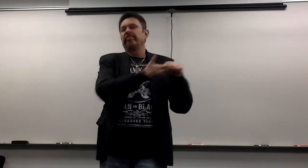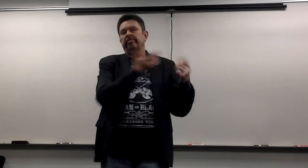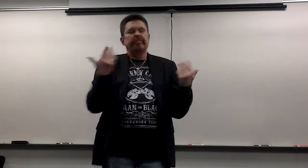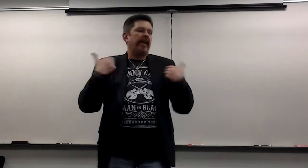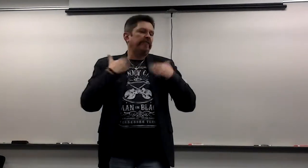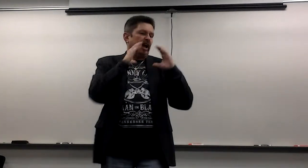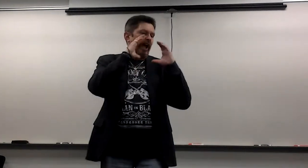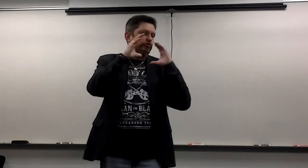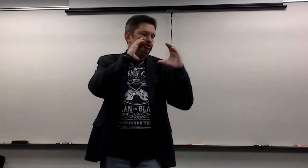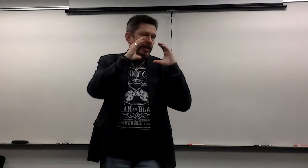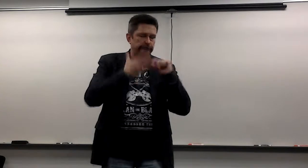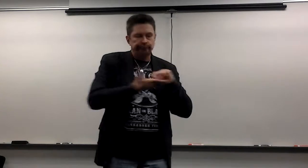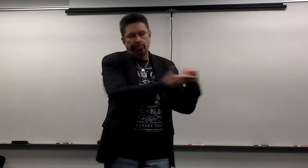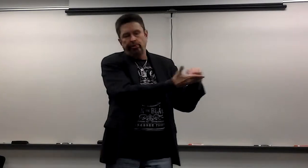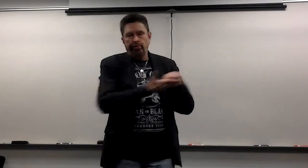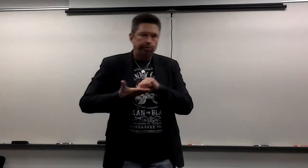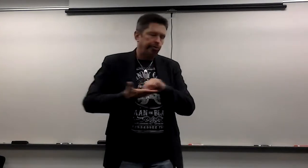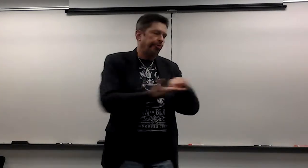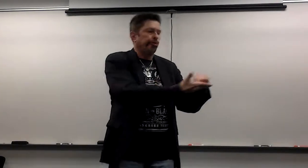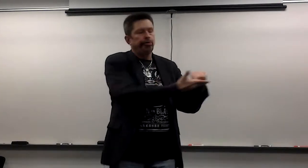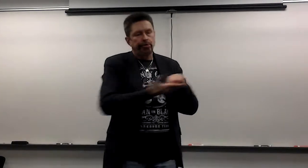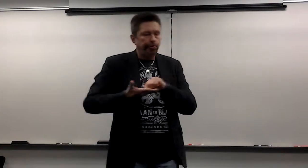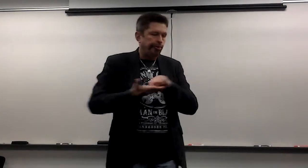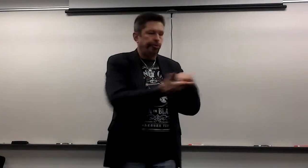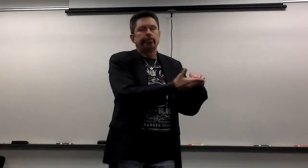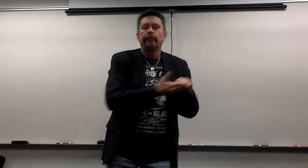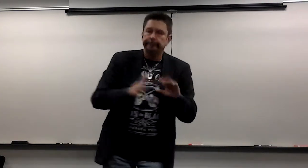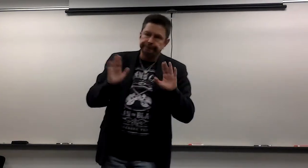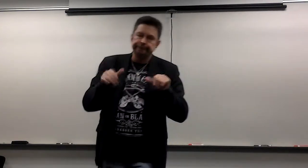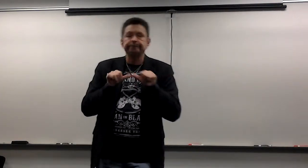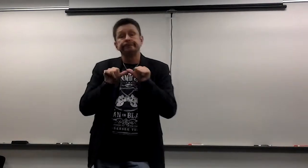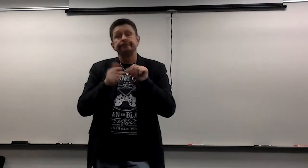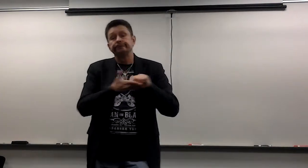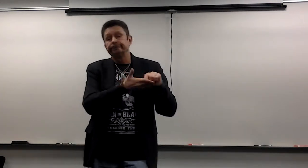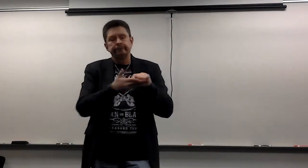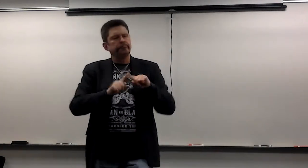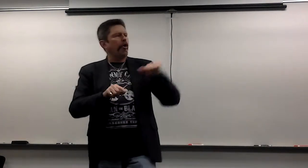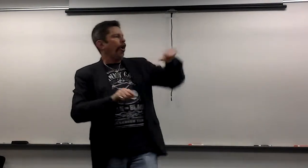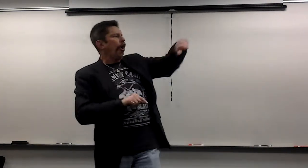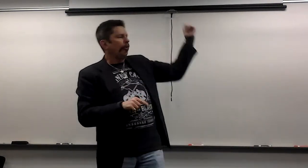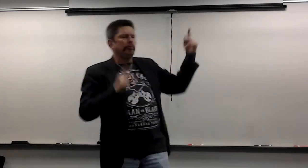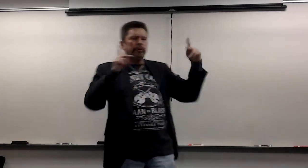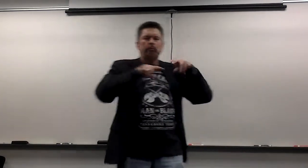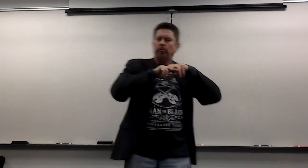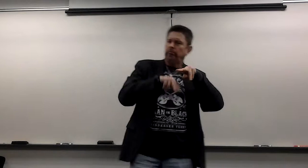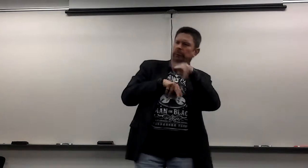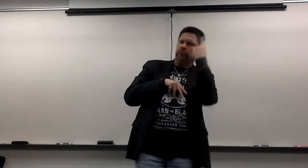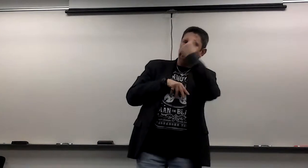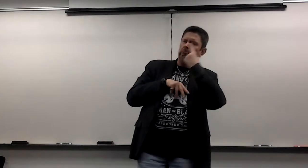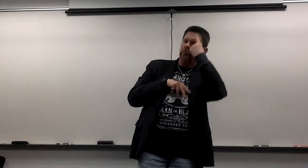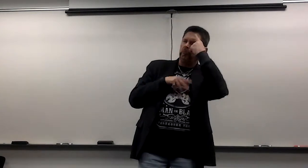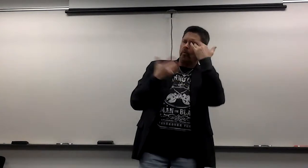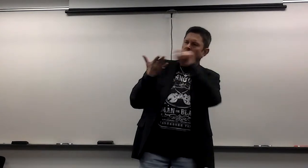they wrote back, "I told you I'm deaf." They wrote back and forth. So they continue looking back and